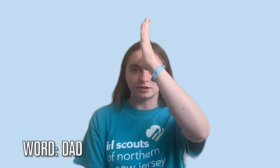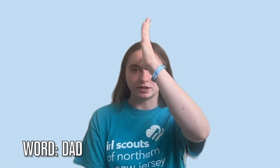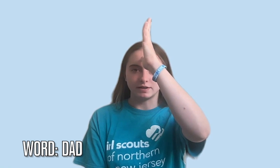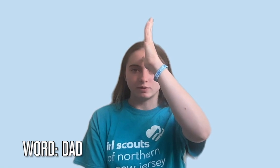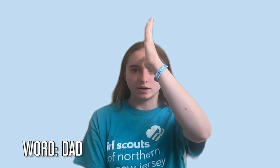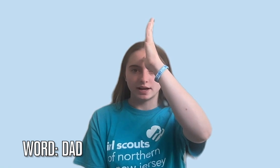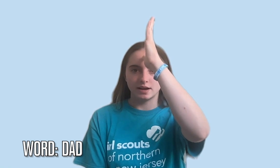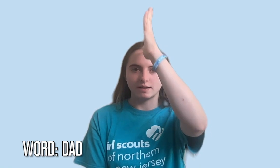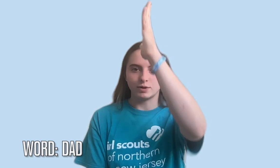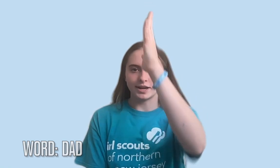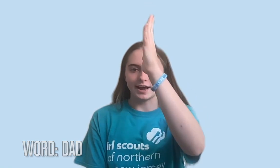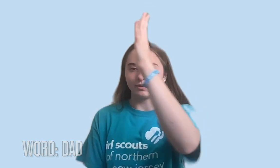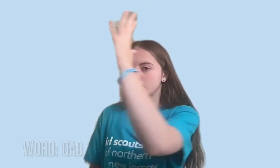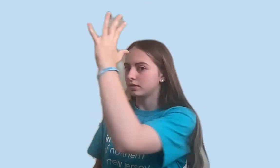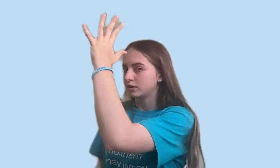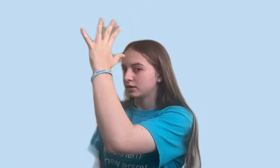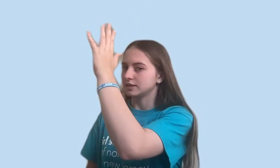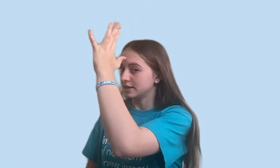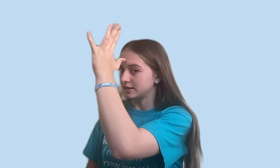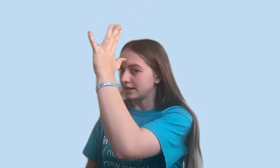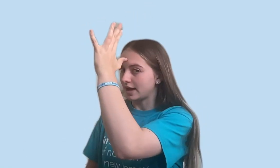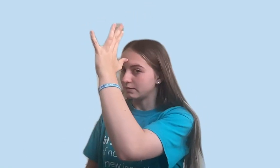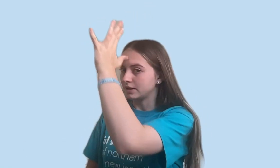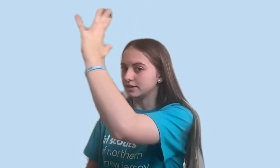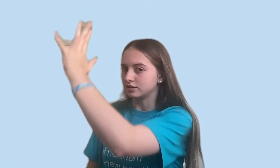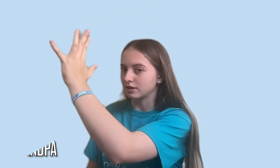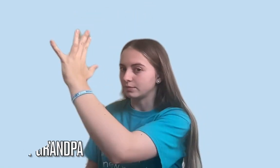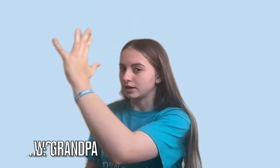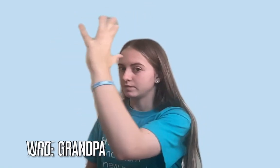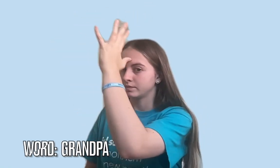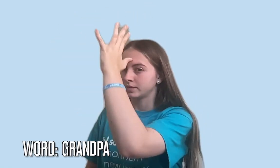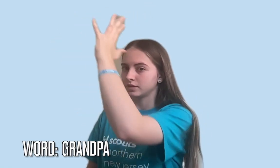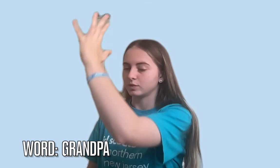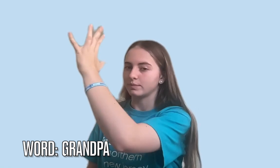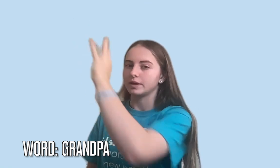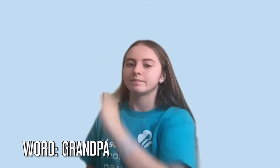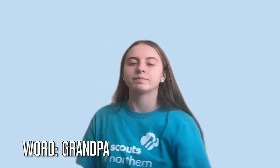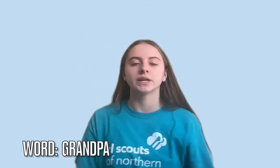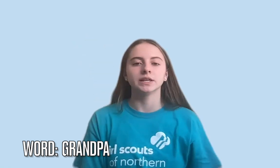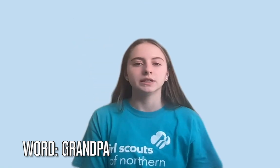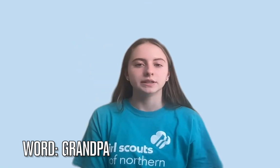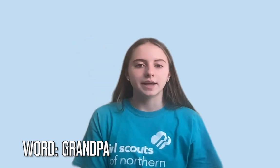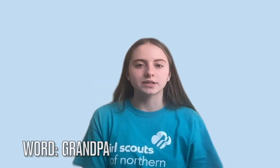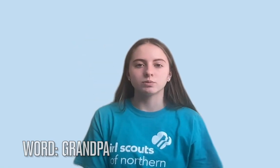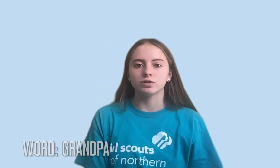your forehead and bringing it out one. This is dad. This is grandpa. Grandpa. Next, we'll